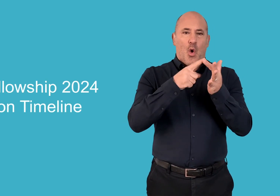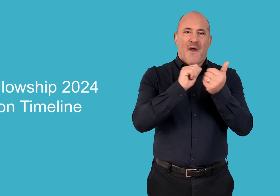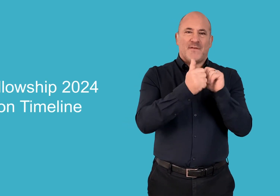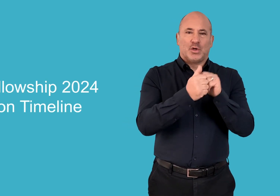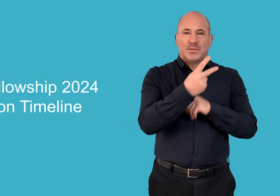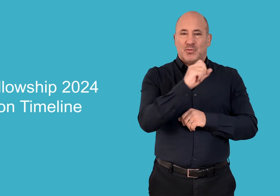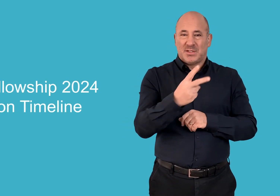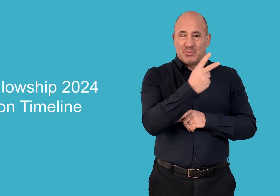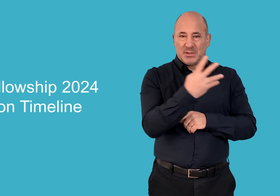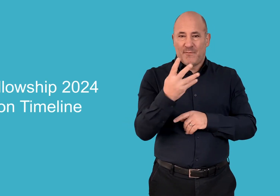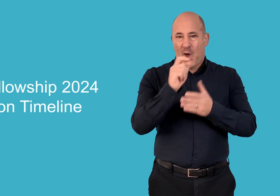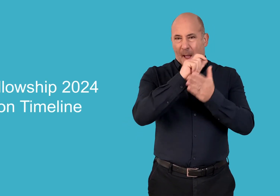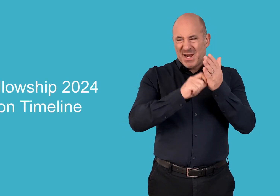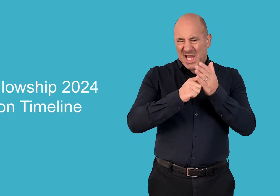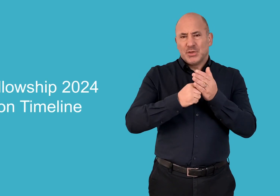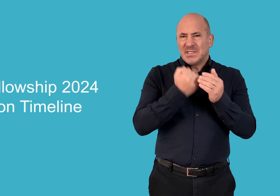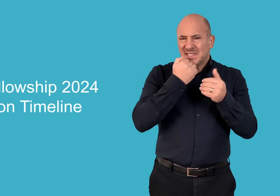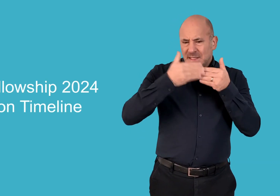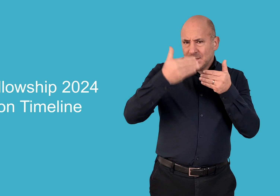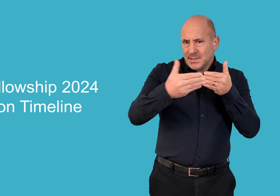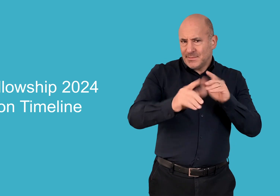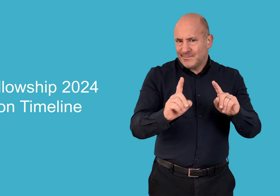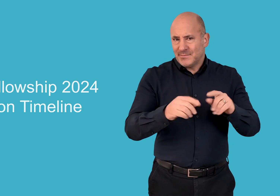Clore Fellowship 2024 Application Timeline.